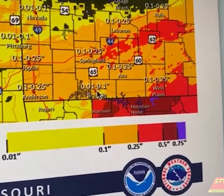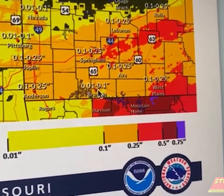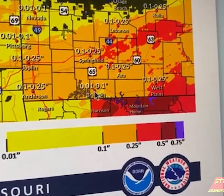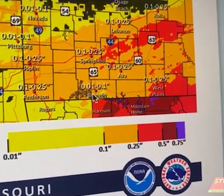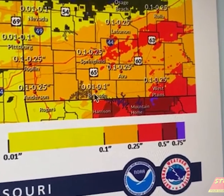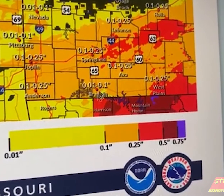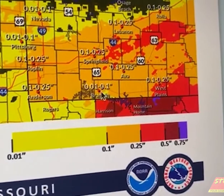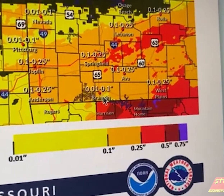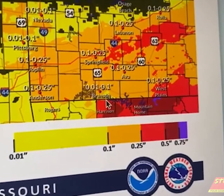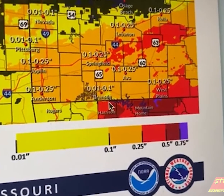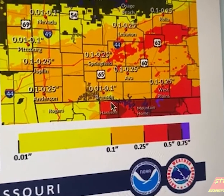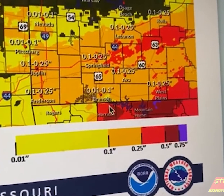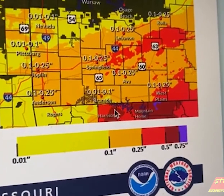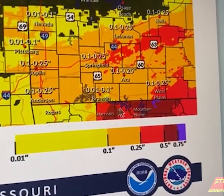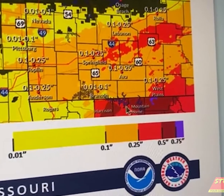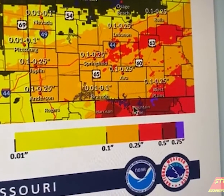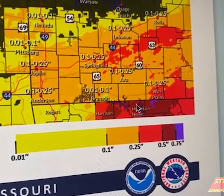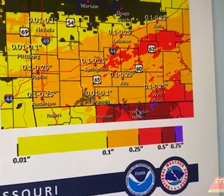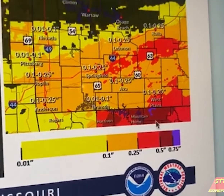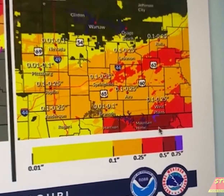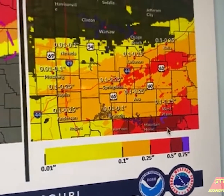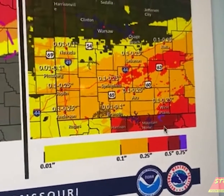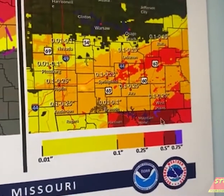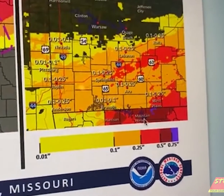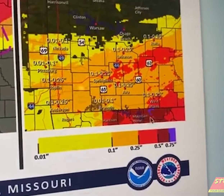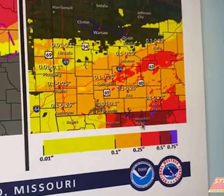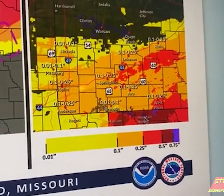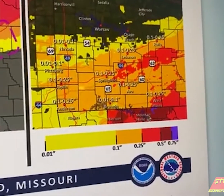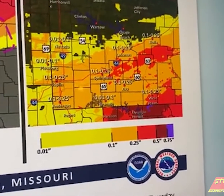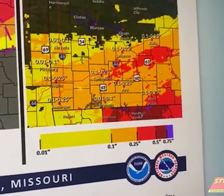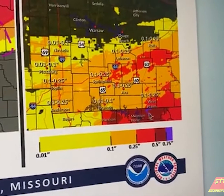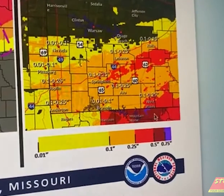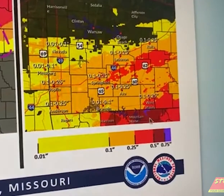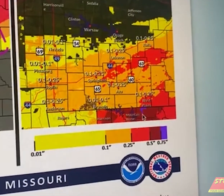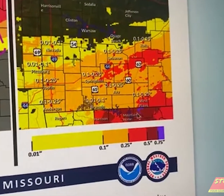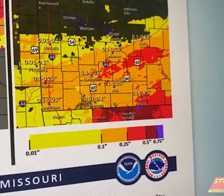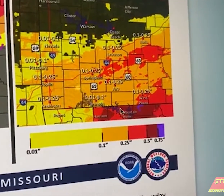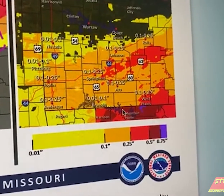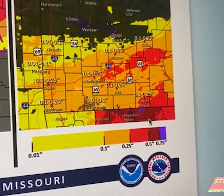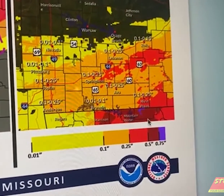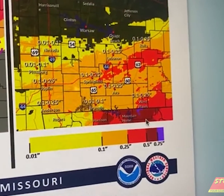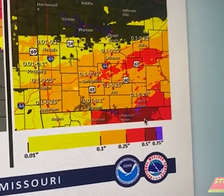that edge. So the latest model data is really wanting to take more of this into northern